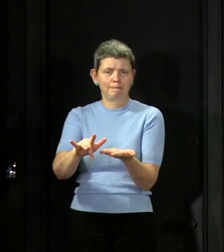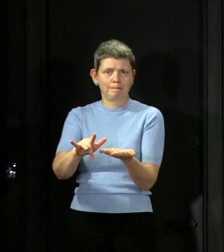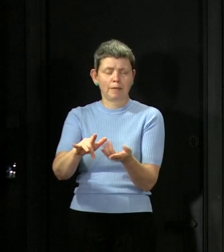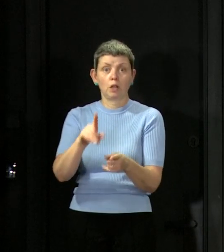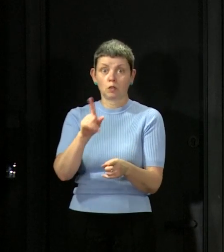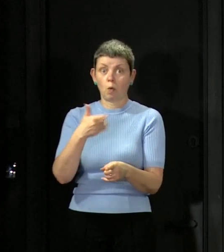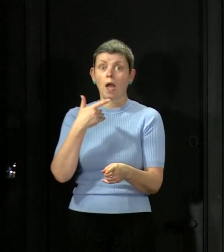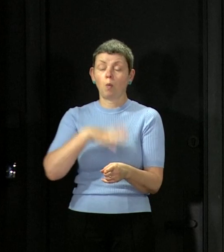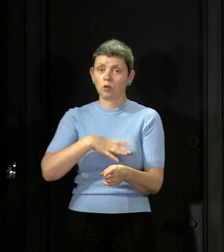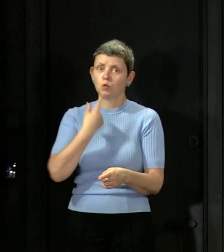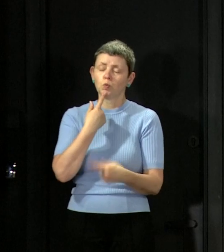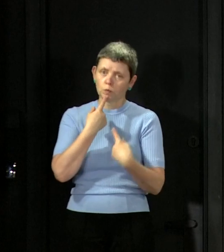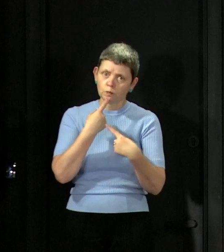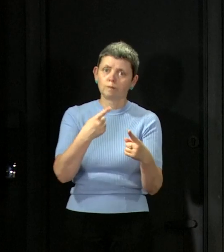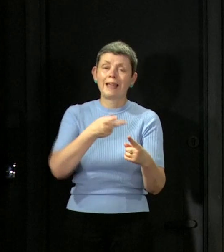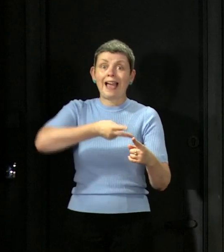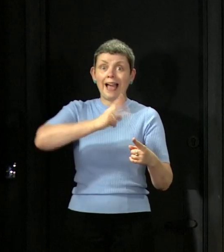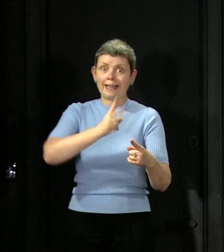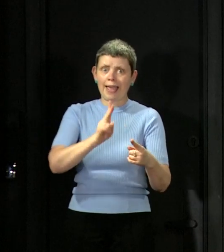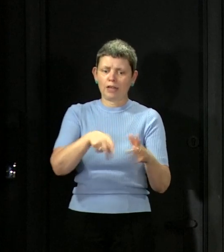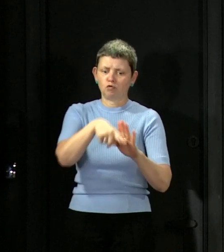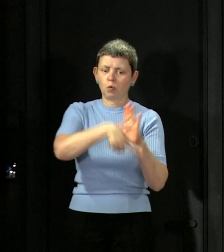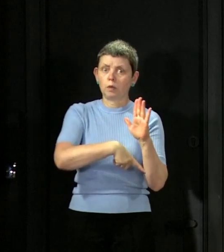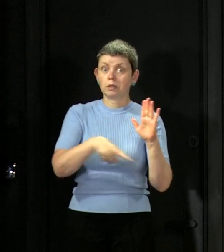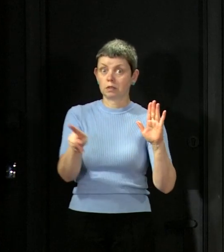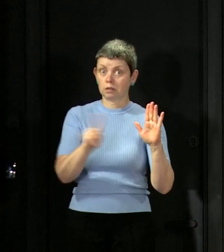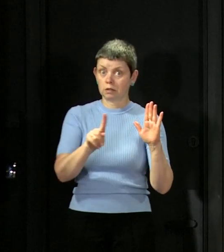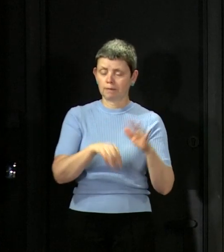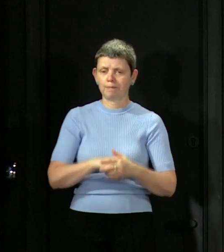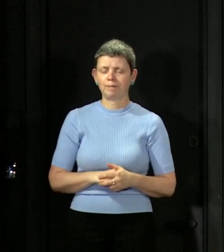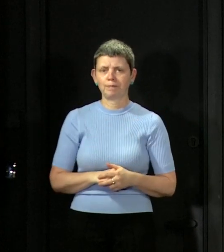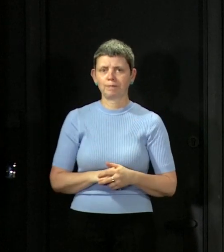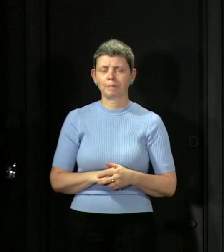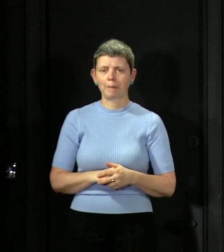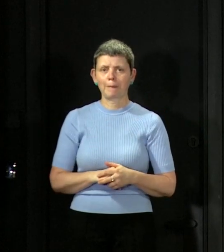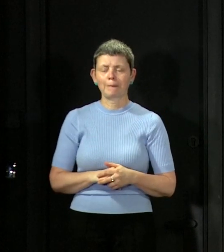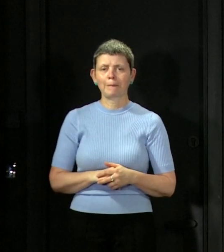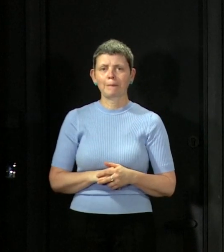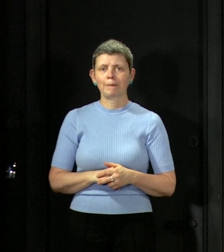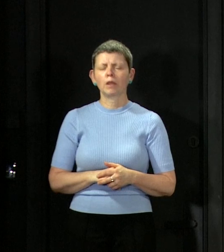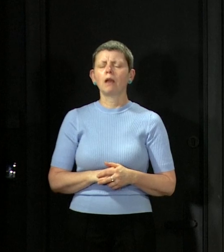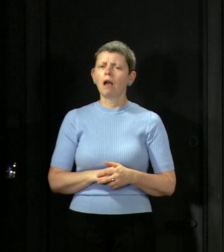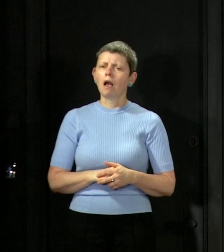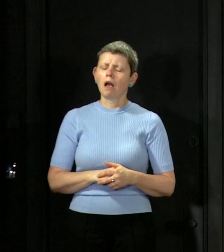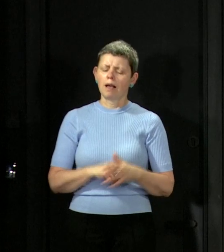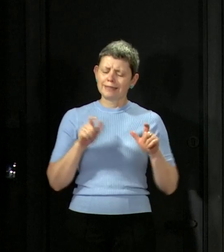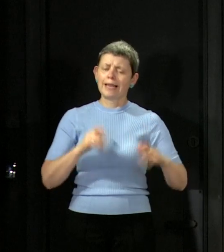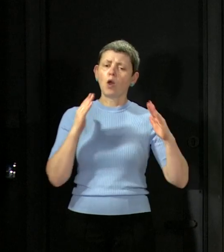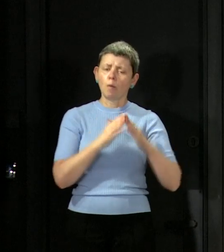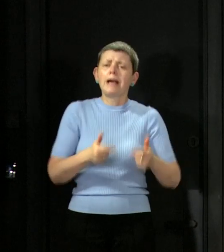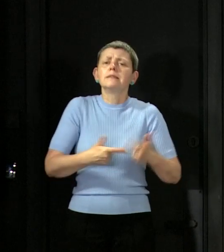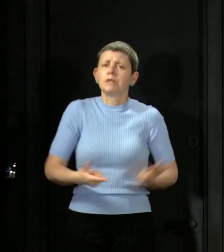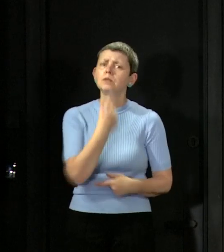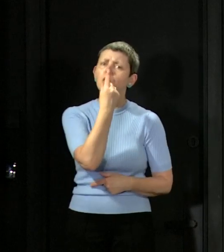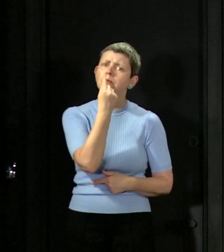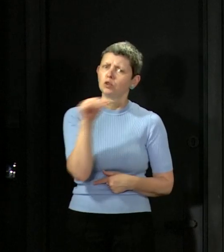just set out for you once again what the rules are. Let me be clear, you should still stay at home as much as you